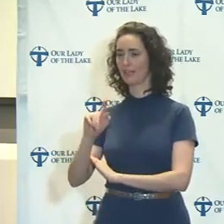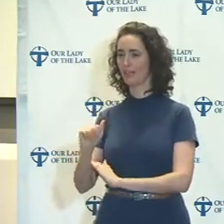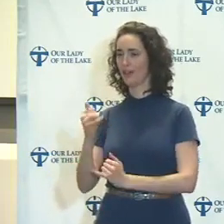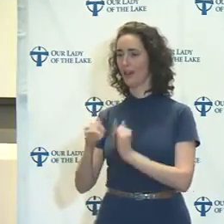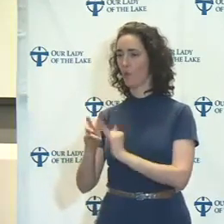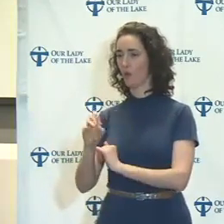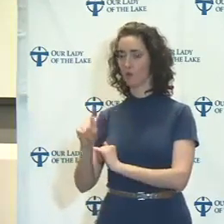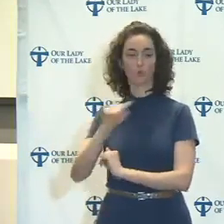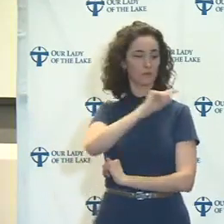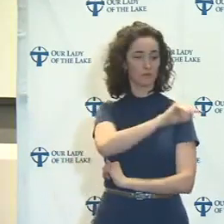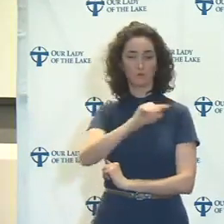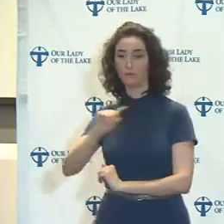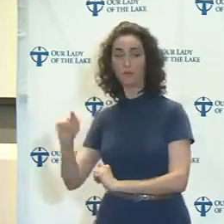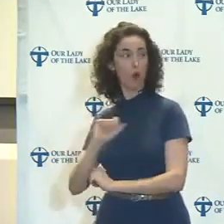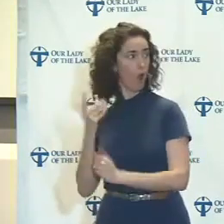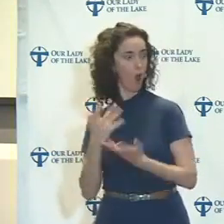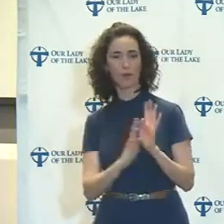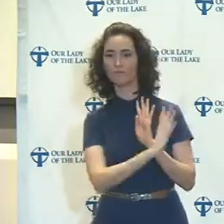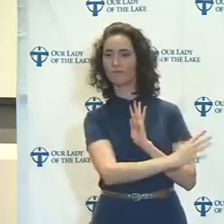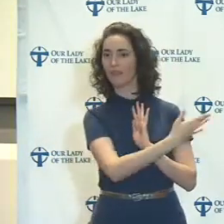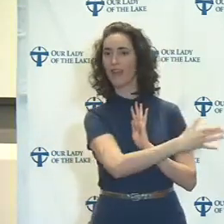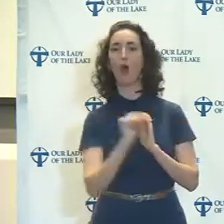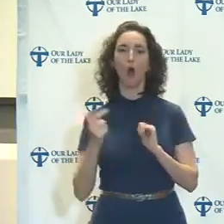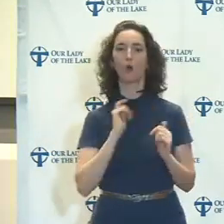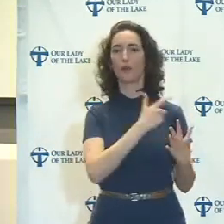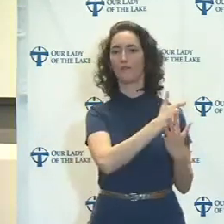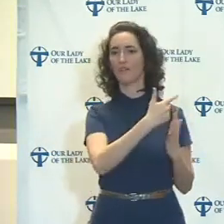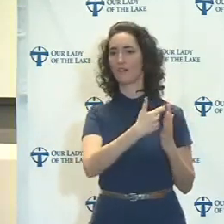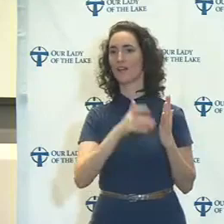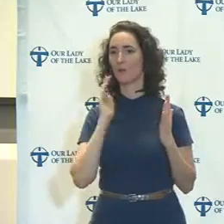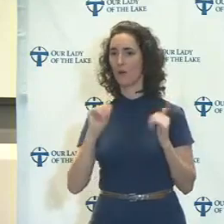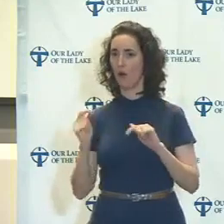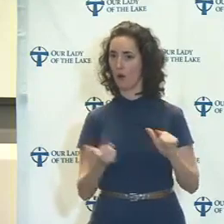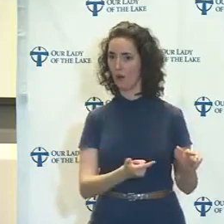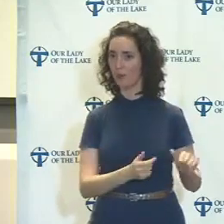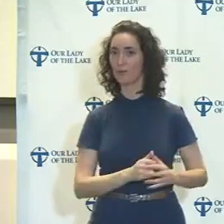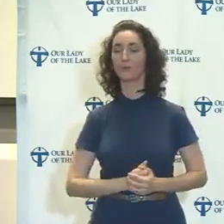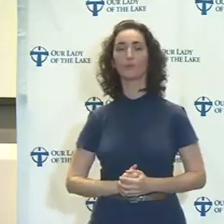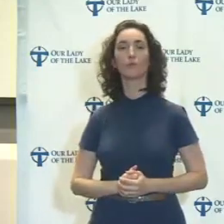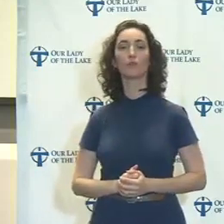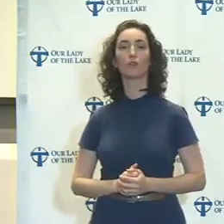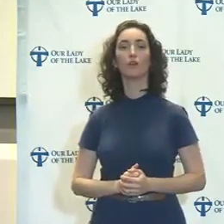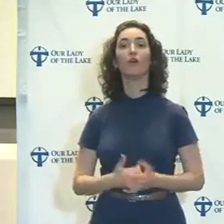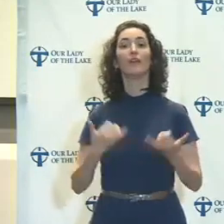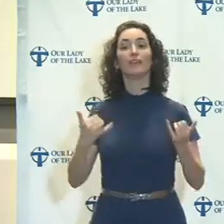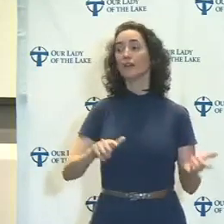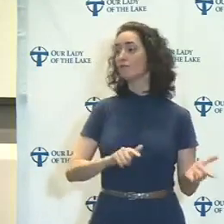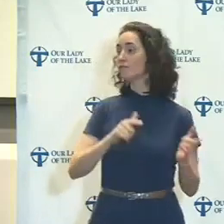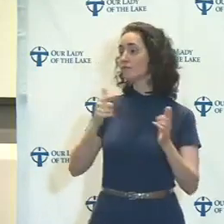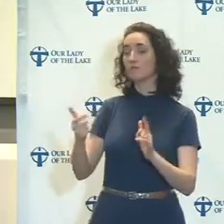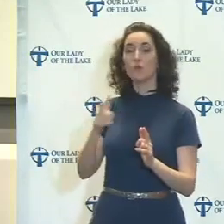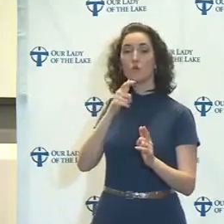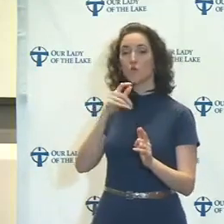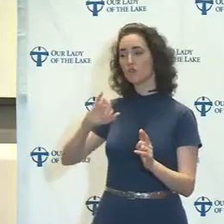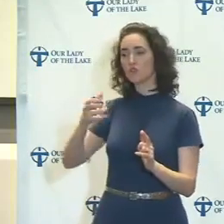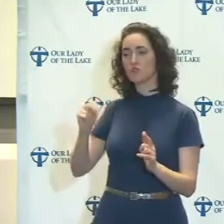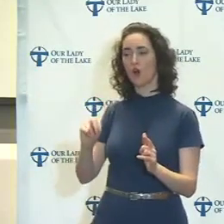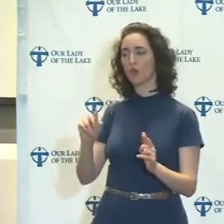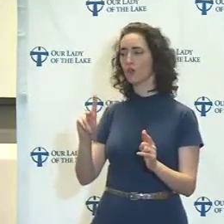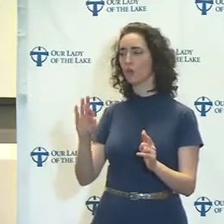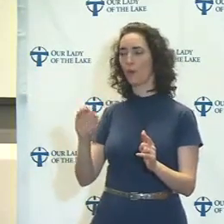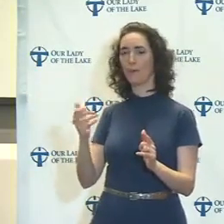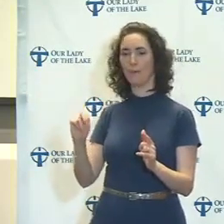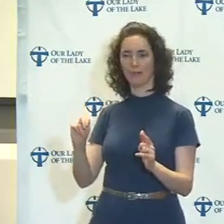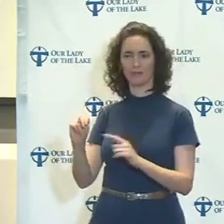will be receiving a vaccine. At this time, I'm going to turn it over to John Kerwin, who's